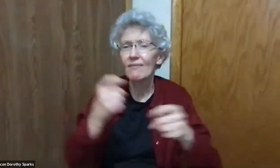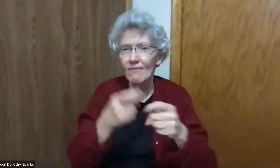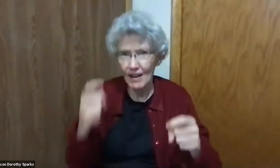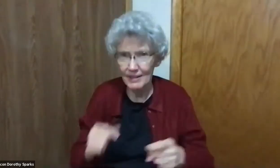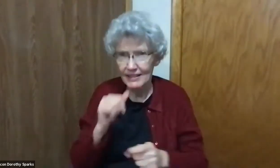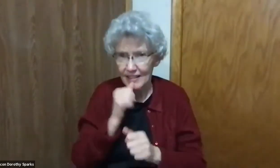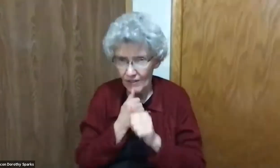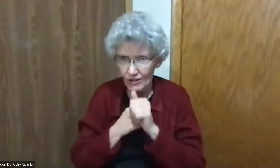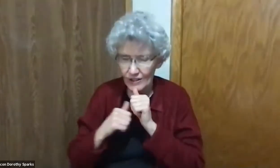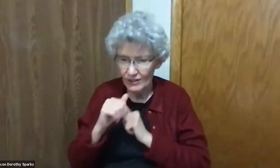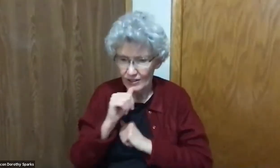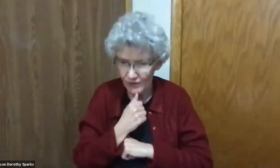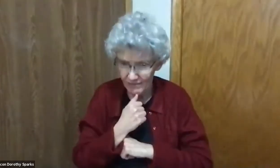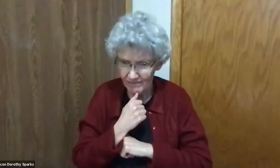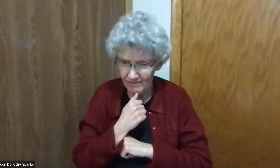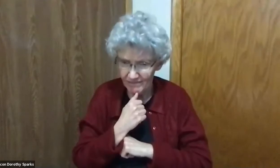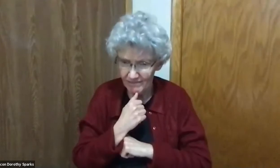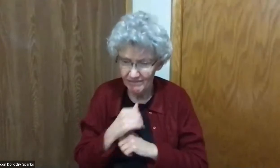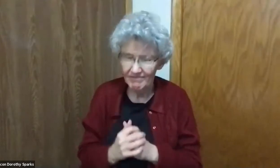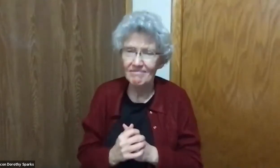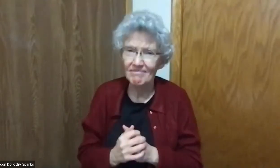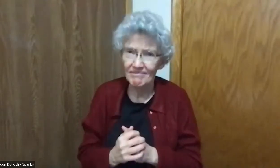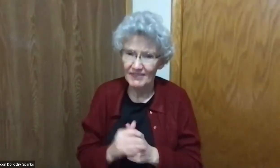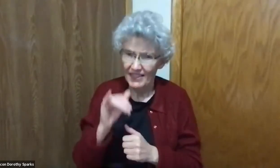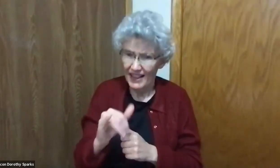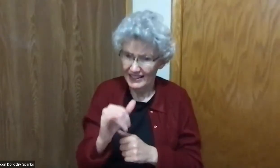to free everyone who suffers,